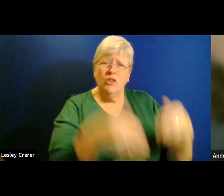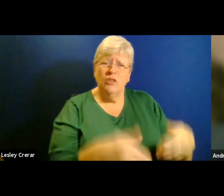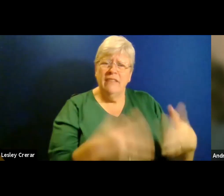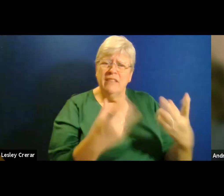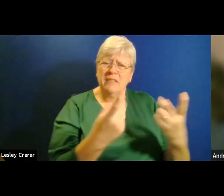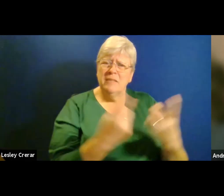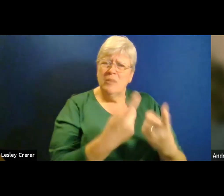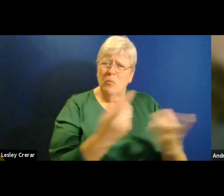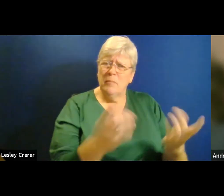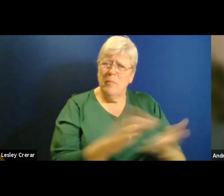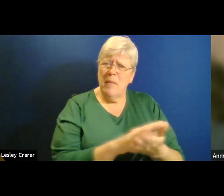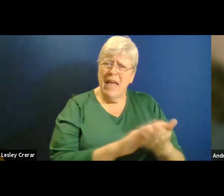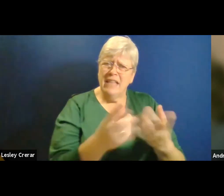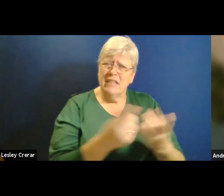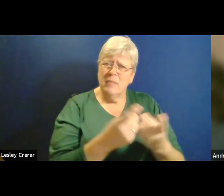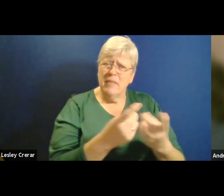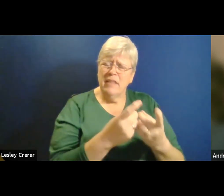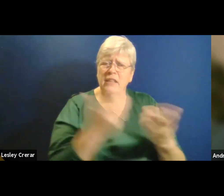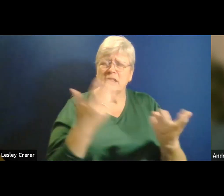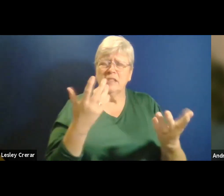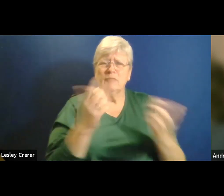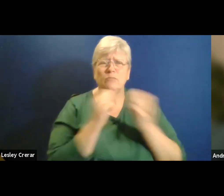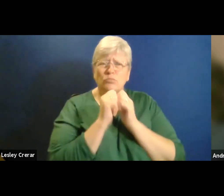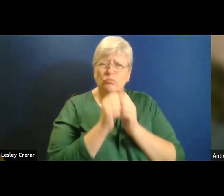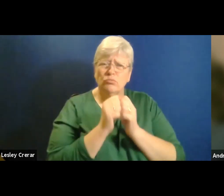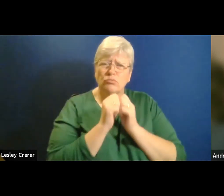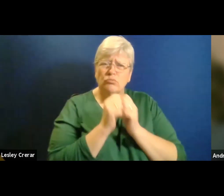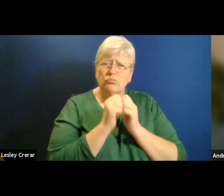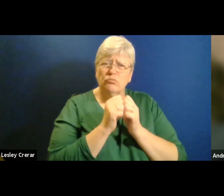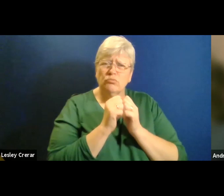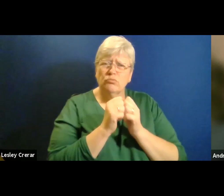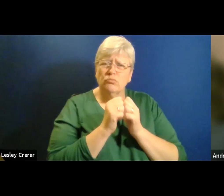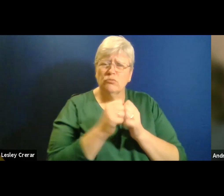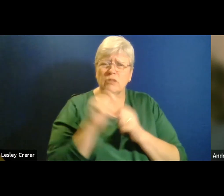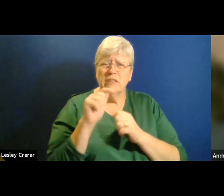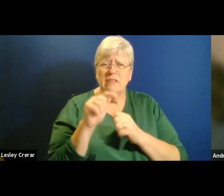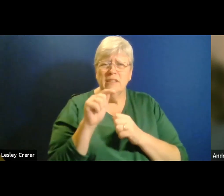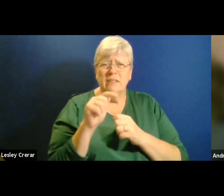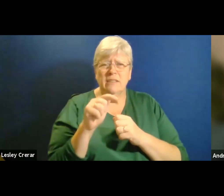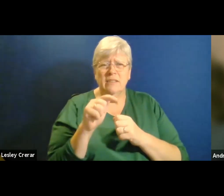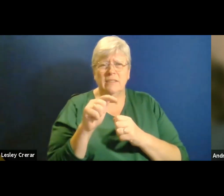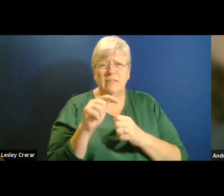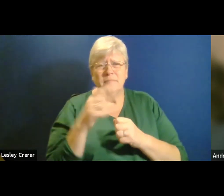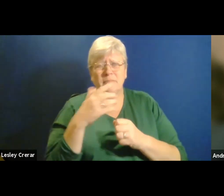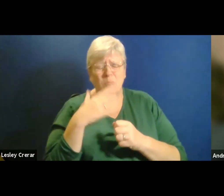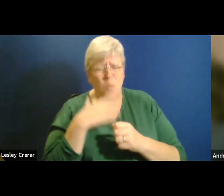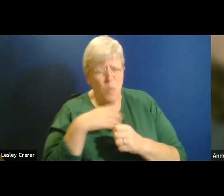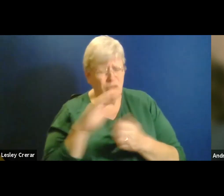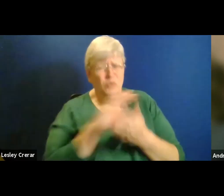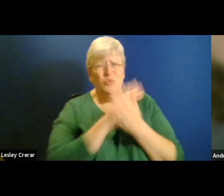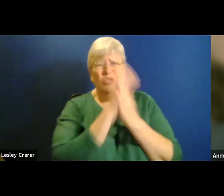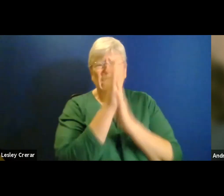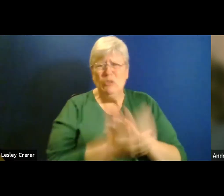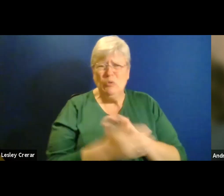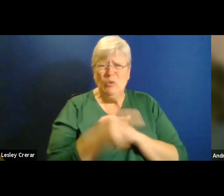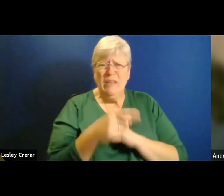them. There was something so precious in all this, and she, this brute of a woman, had wanted to destroy this token of someone's